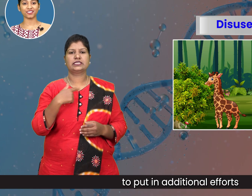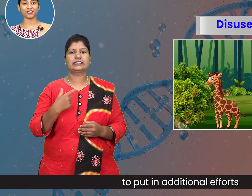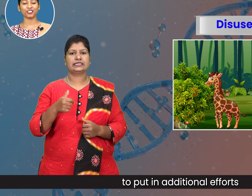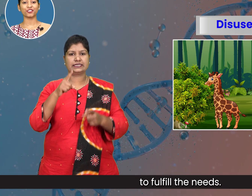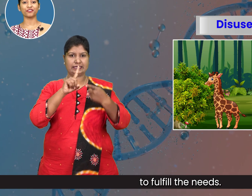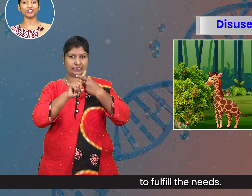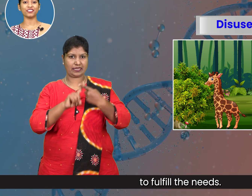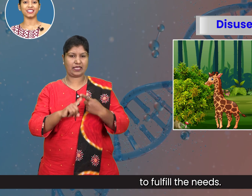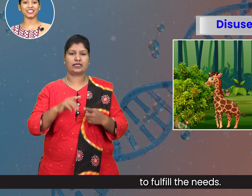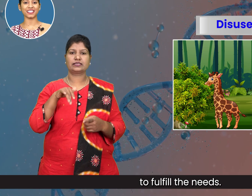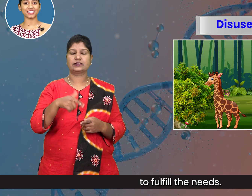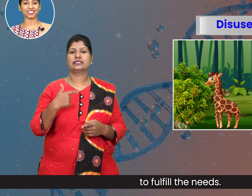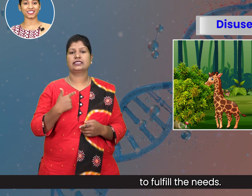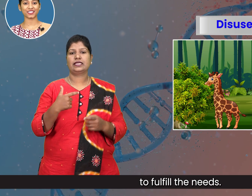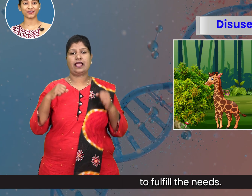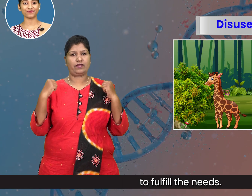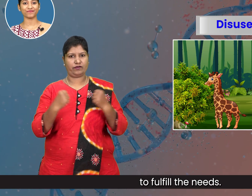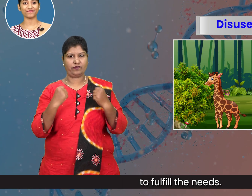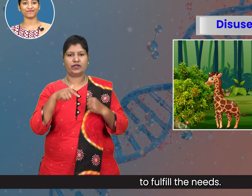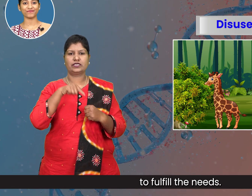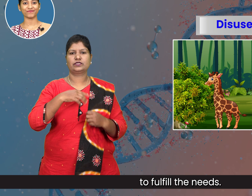effort to fulfill the needs.